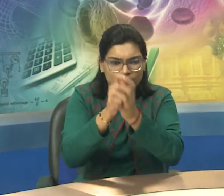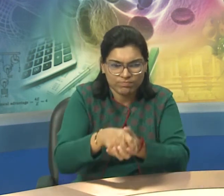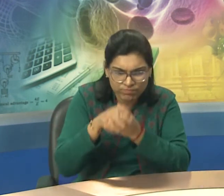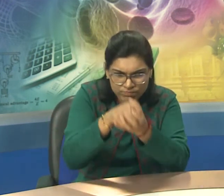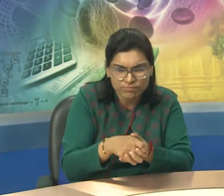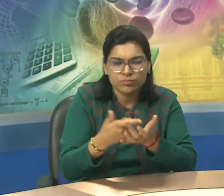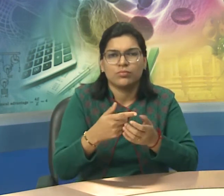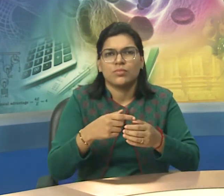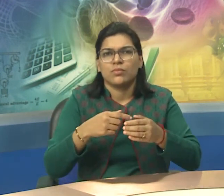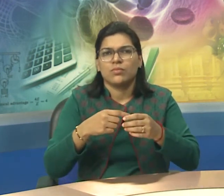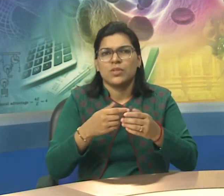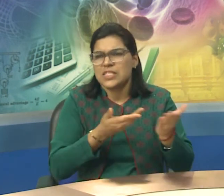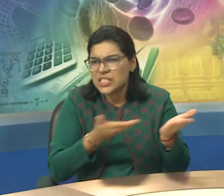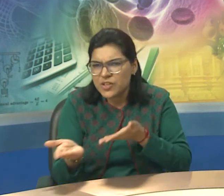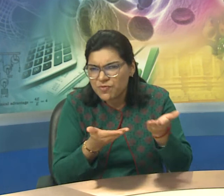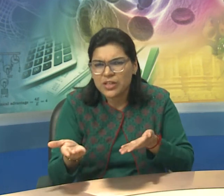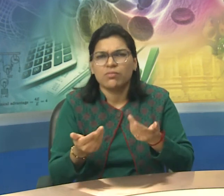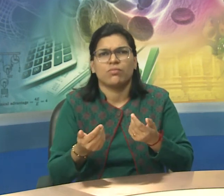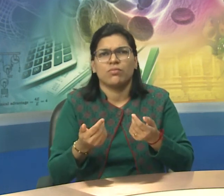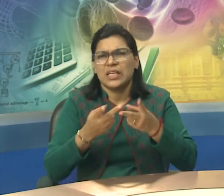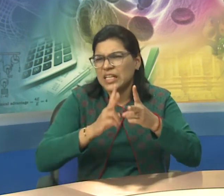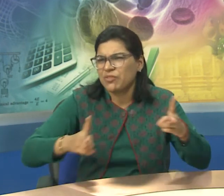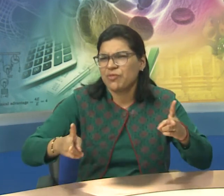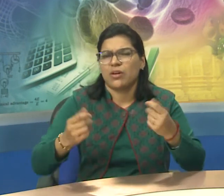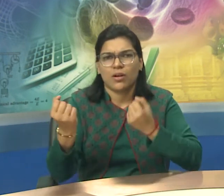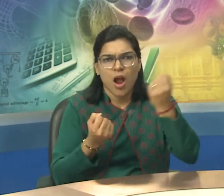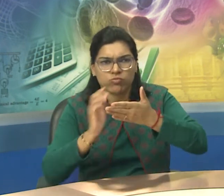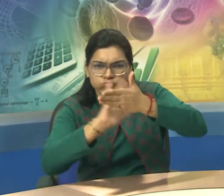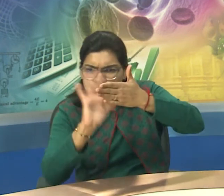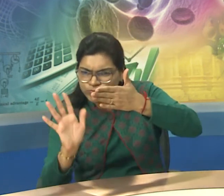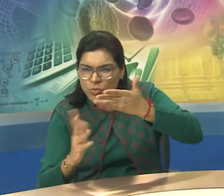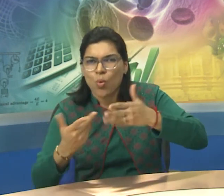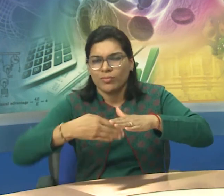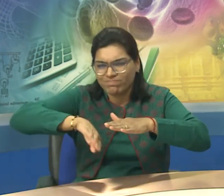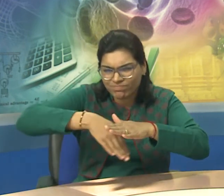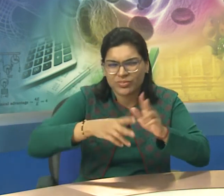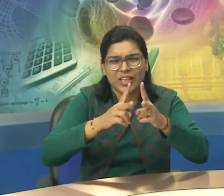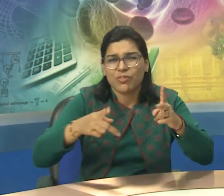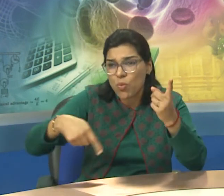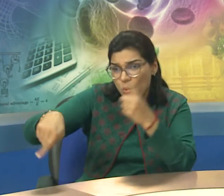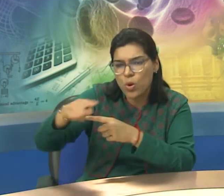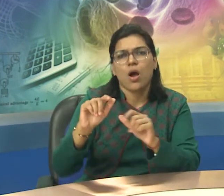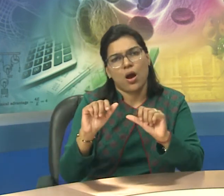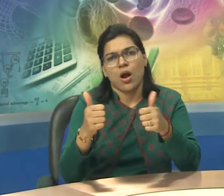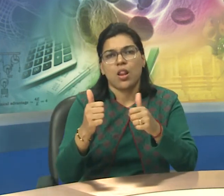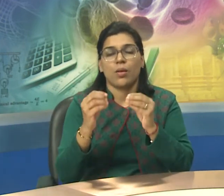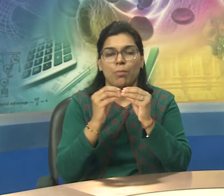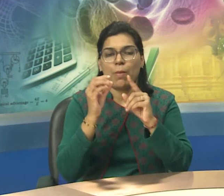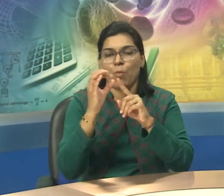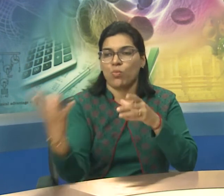BPO and KPO is BPO insists for labor and require less skilled